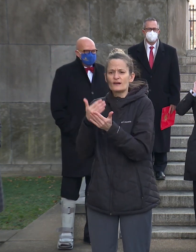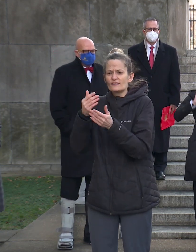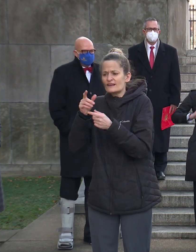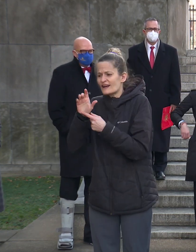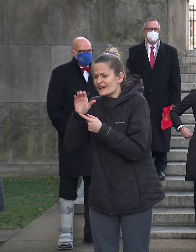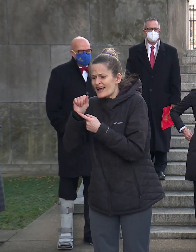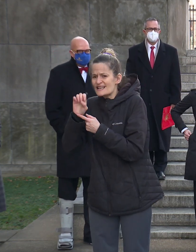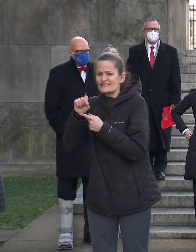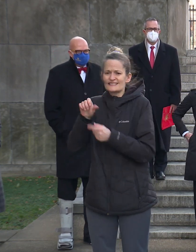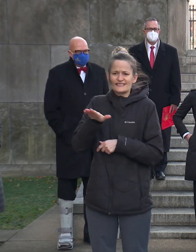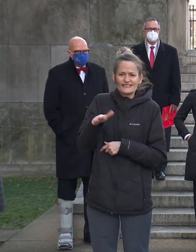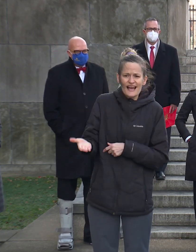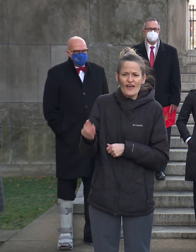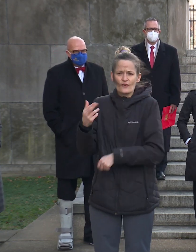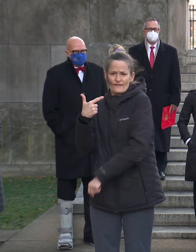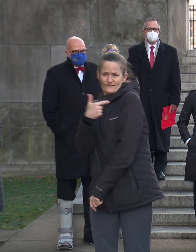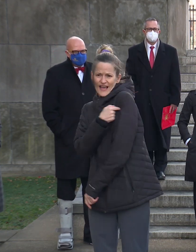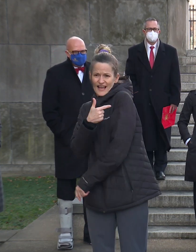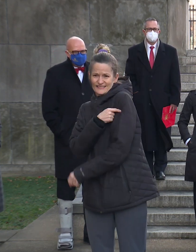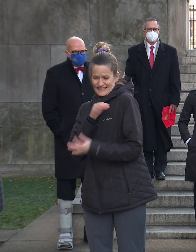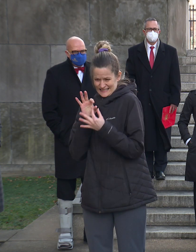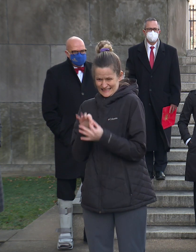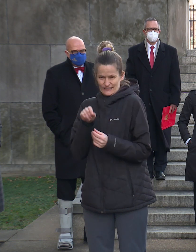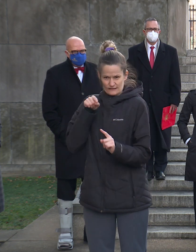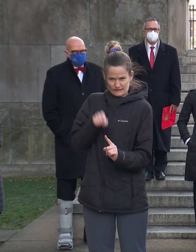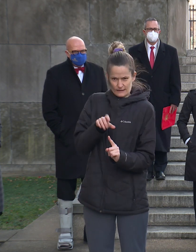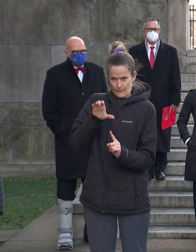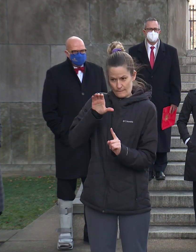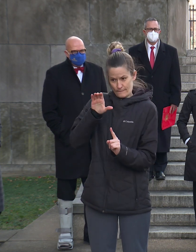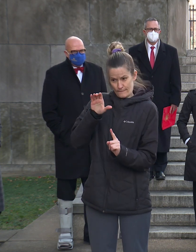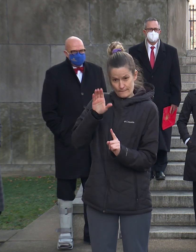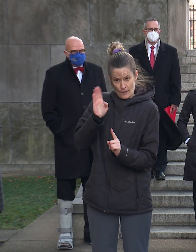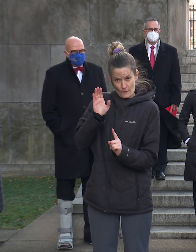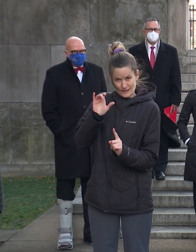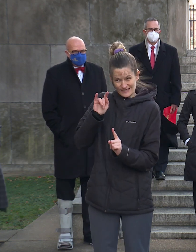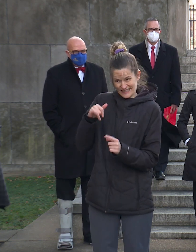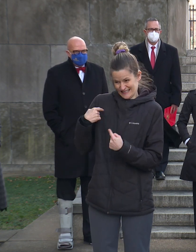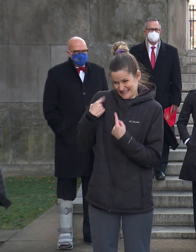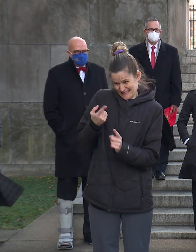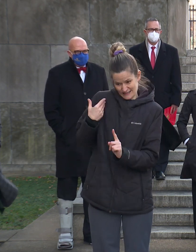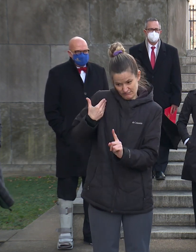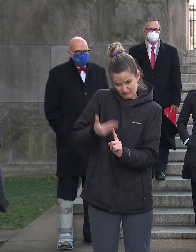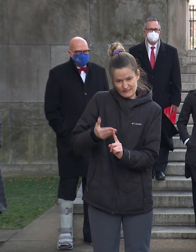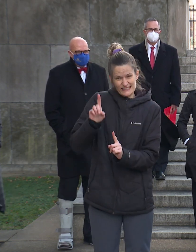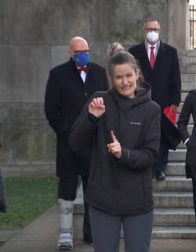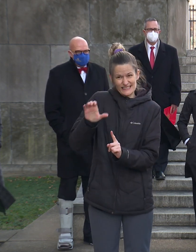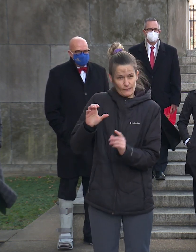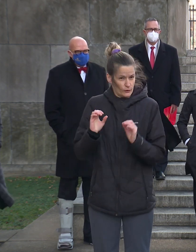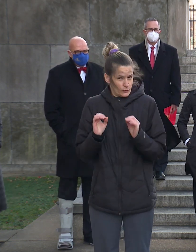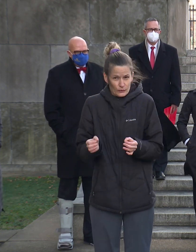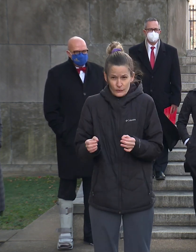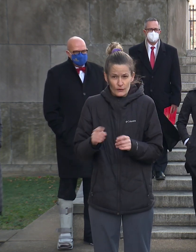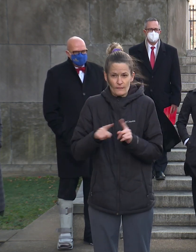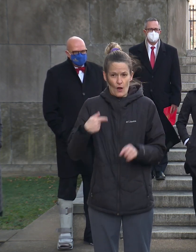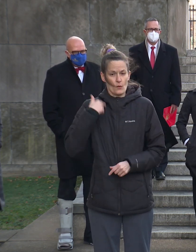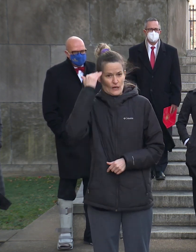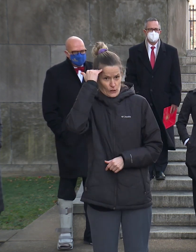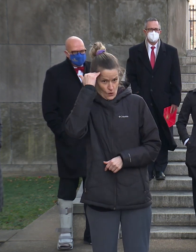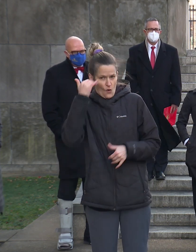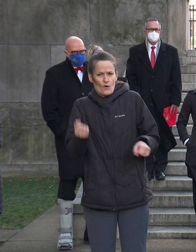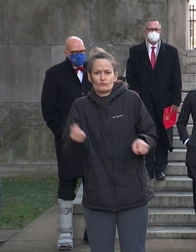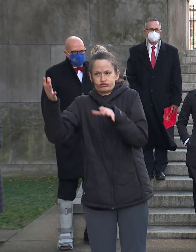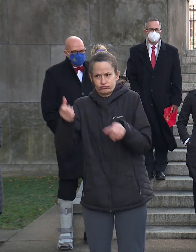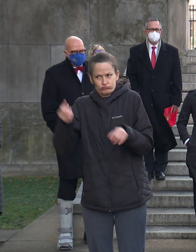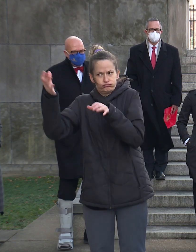to the city since December 3rd. But what we do know is that hospitalizations are up significantly over the past few